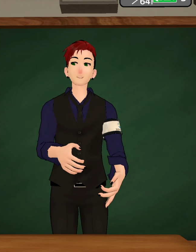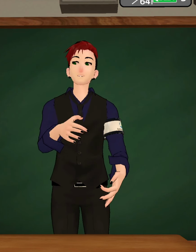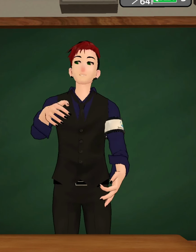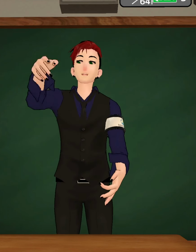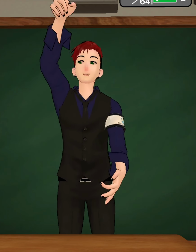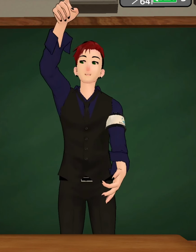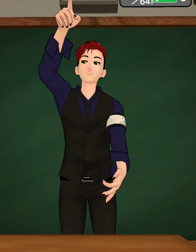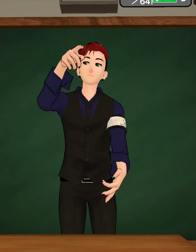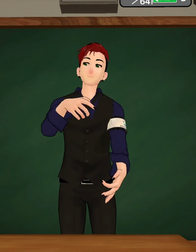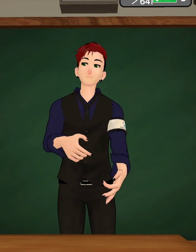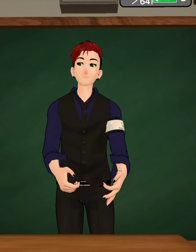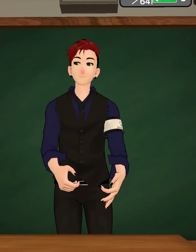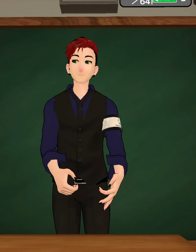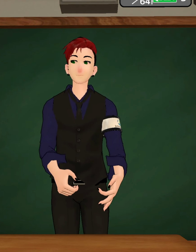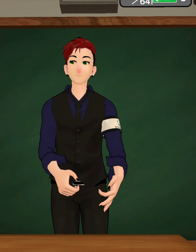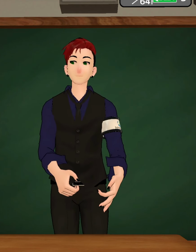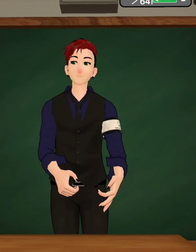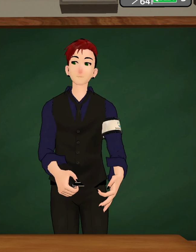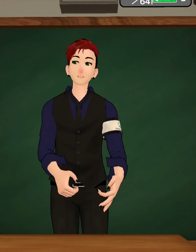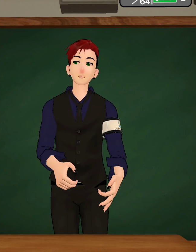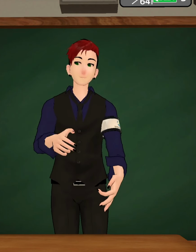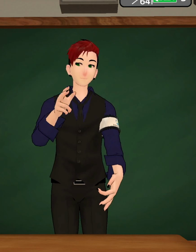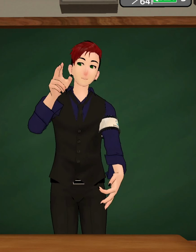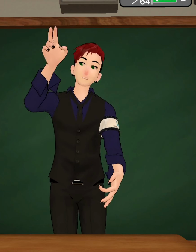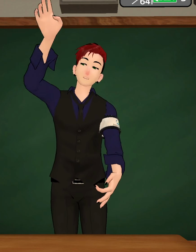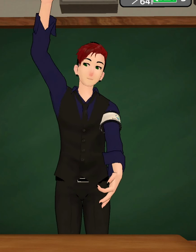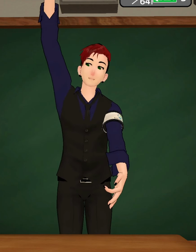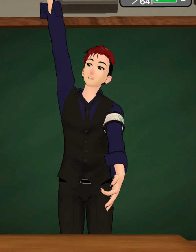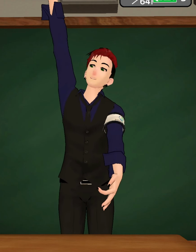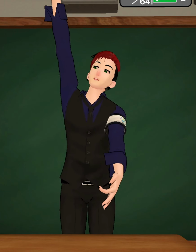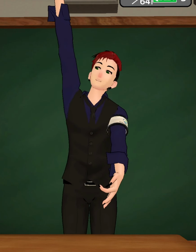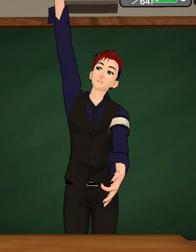Yes, Well- Heckler. Sorry, they have hands up everything.